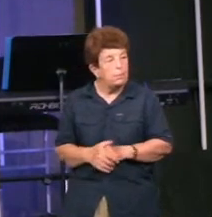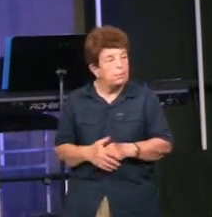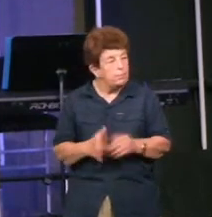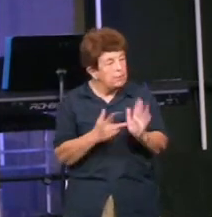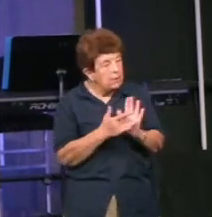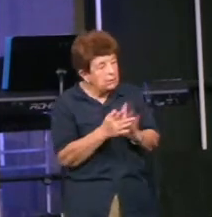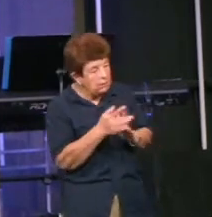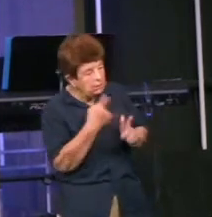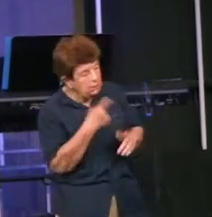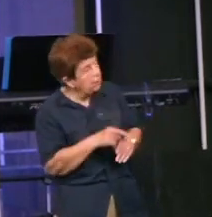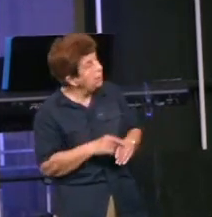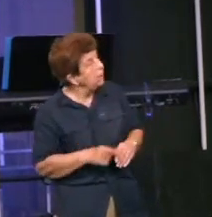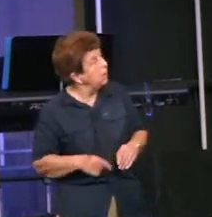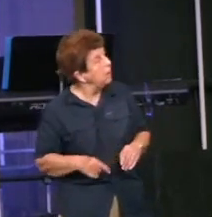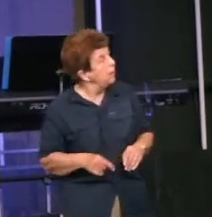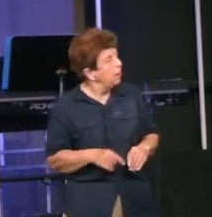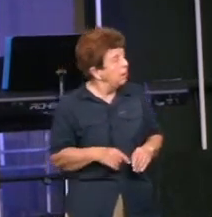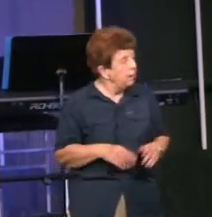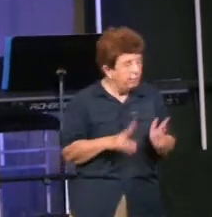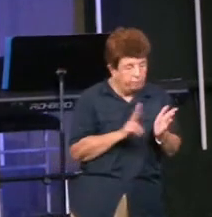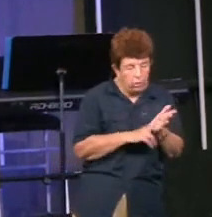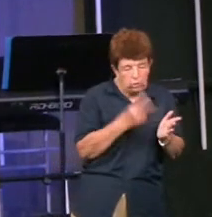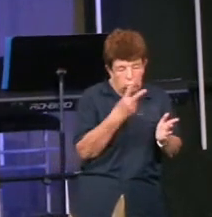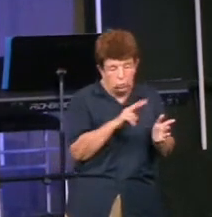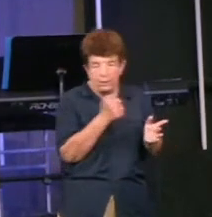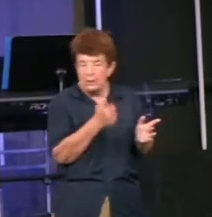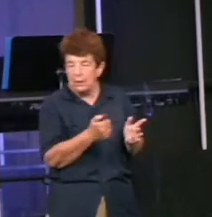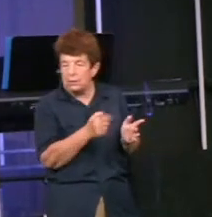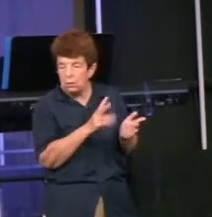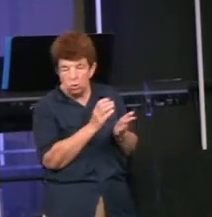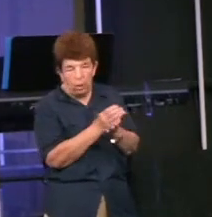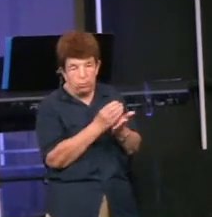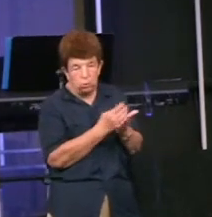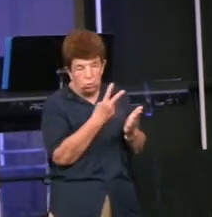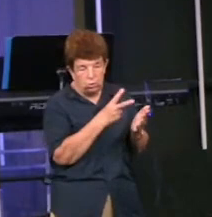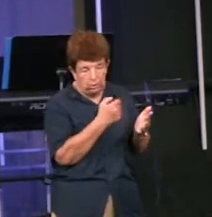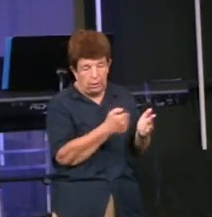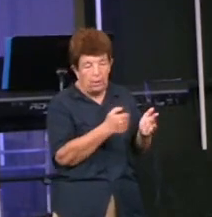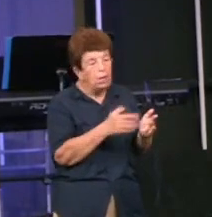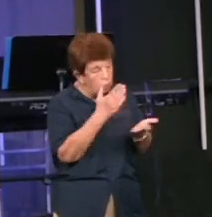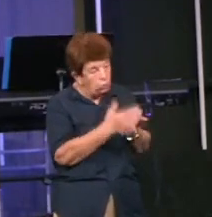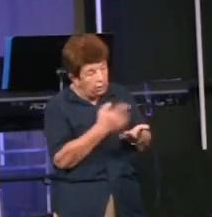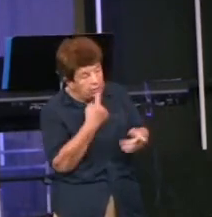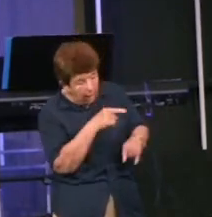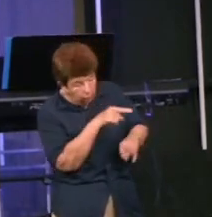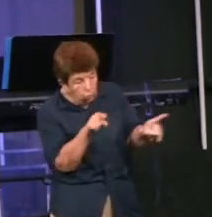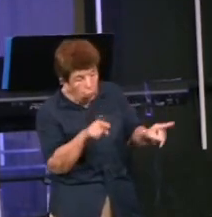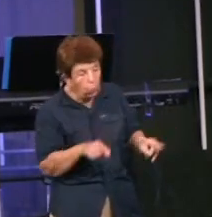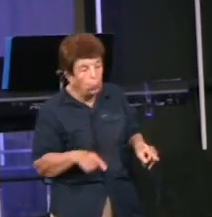And Jesus says these words in verse 26 of chapter 6. Truly, truly, I say